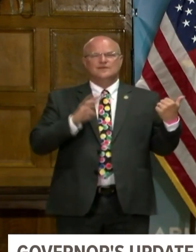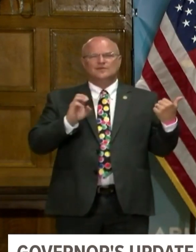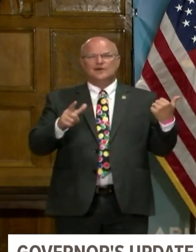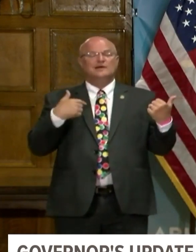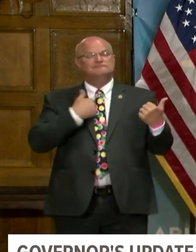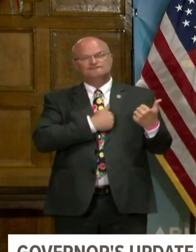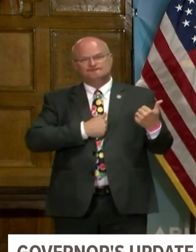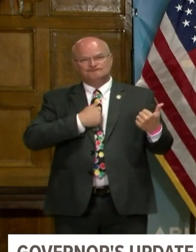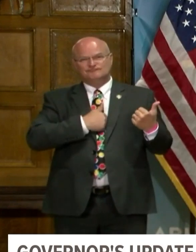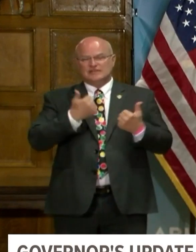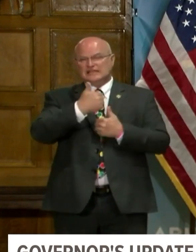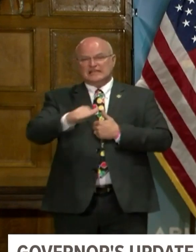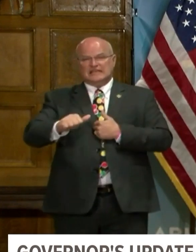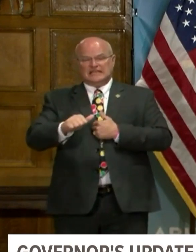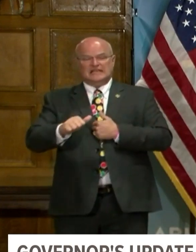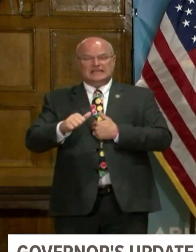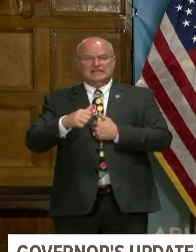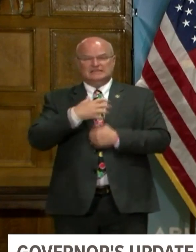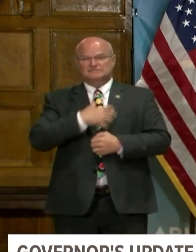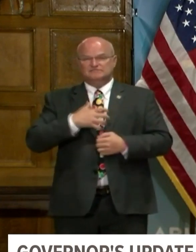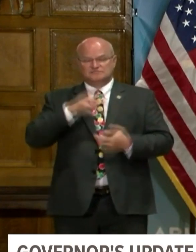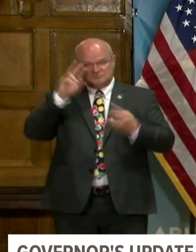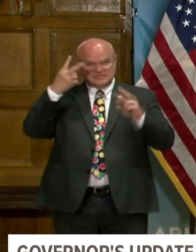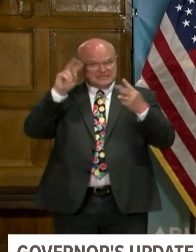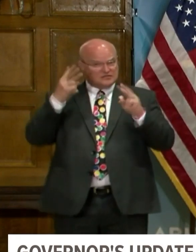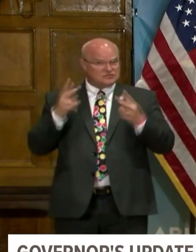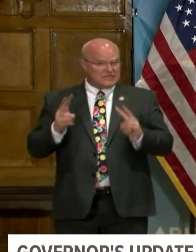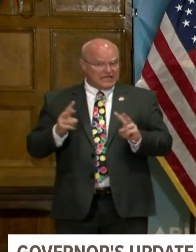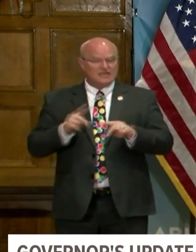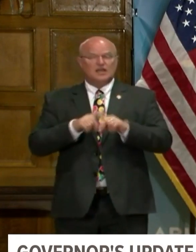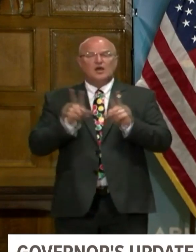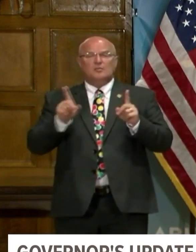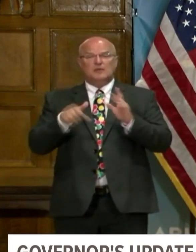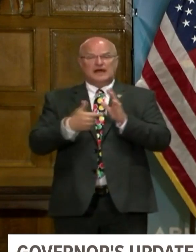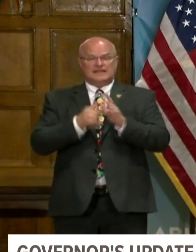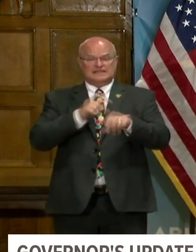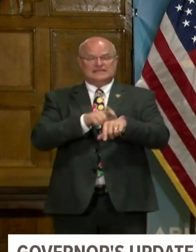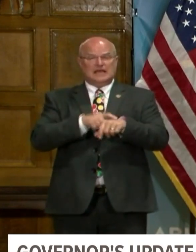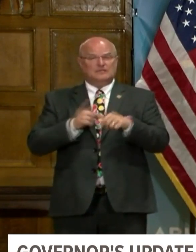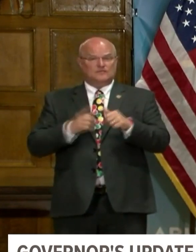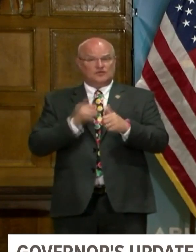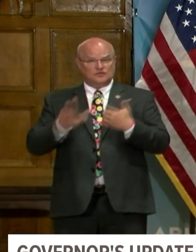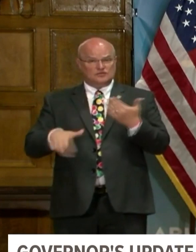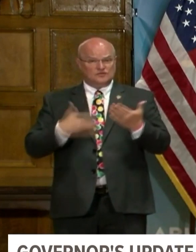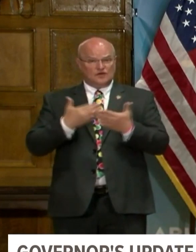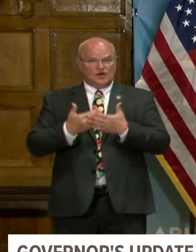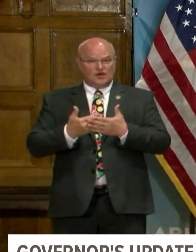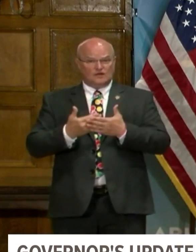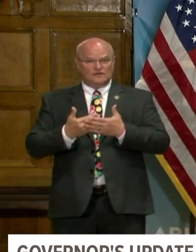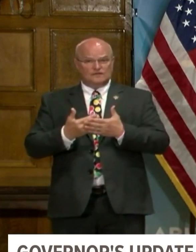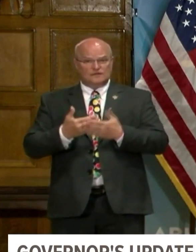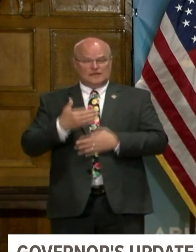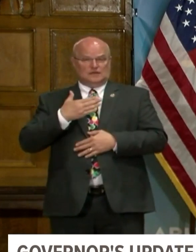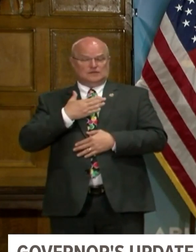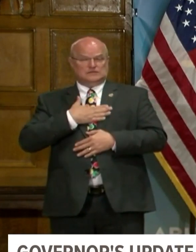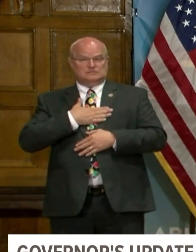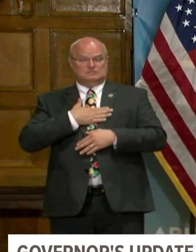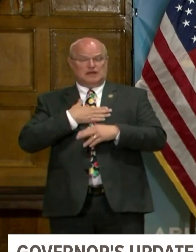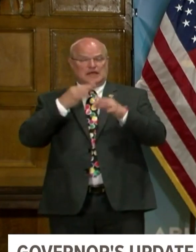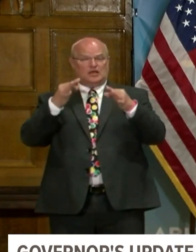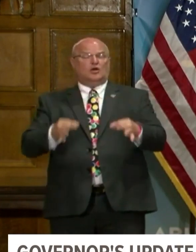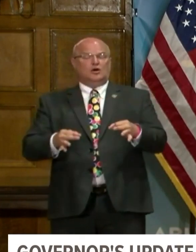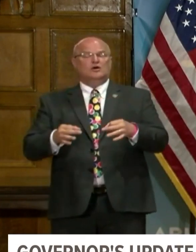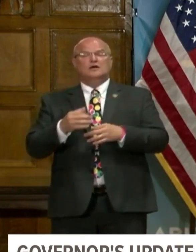know, we regret any inconvenience or misunderstanding, but in this instance, first of all, it was my call.